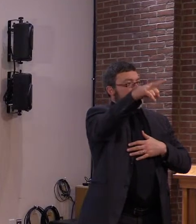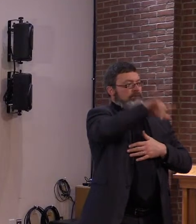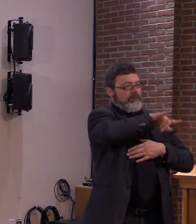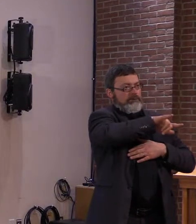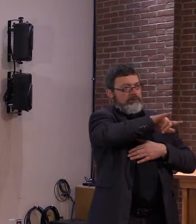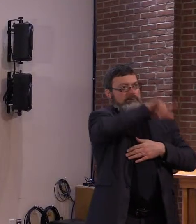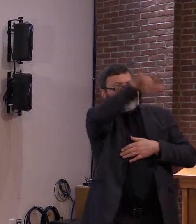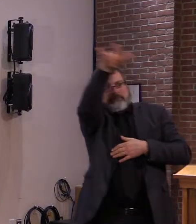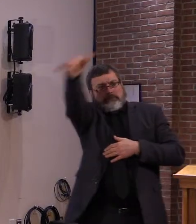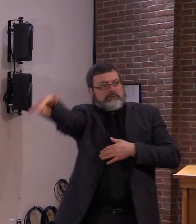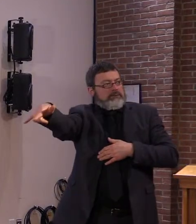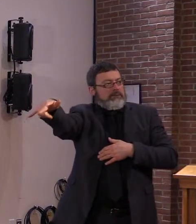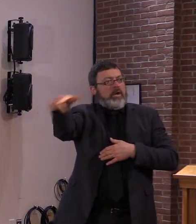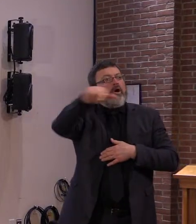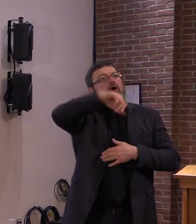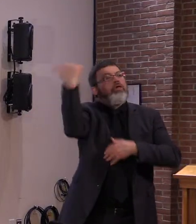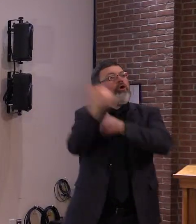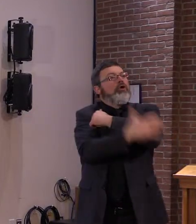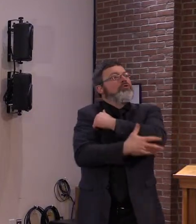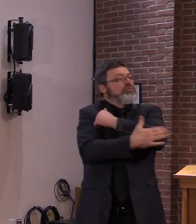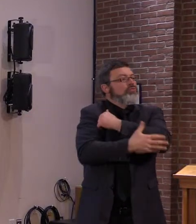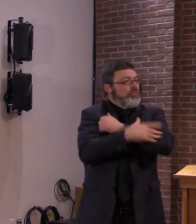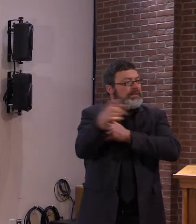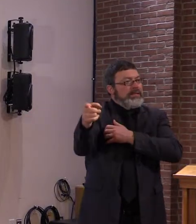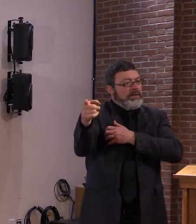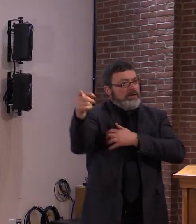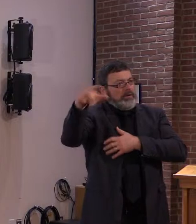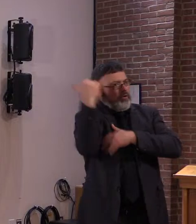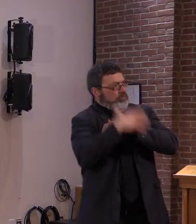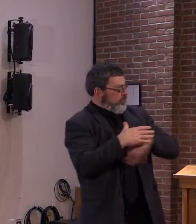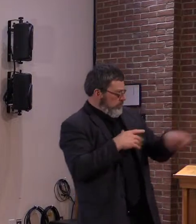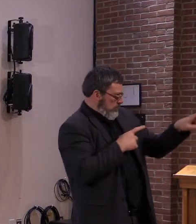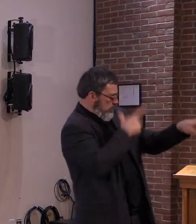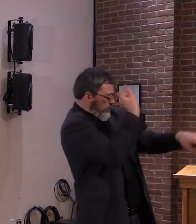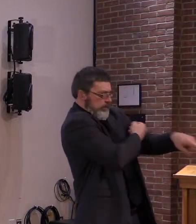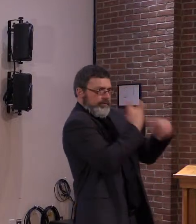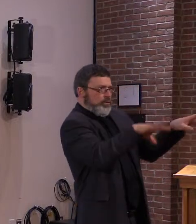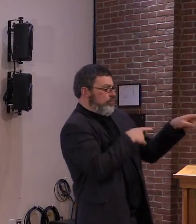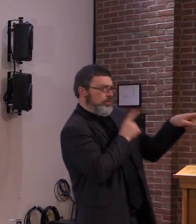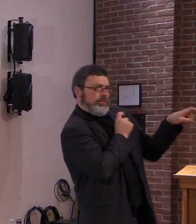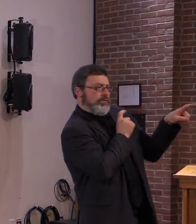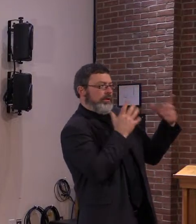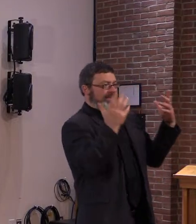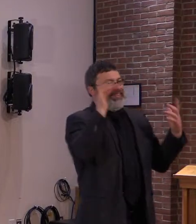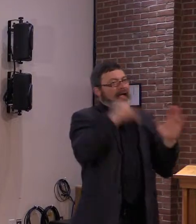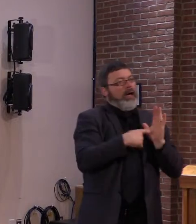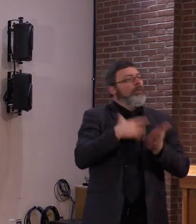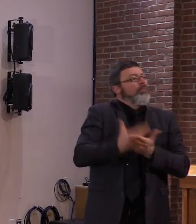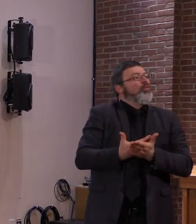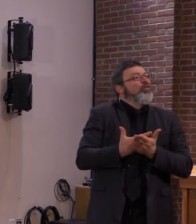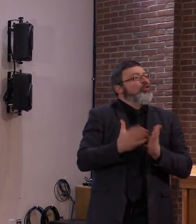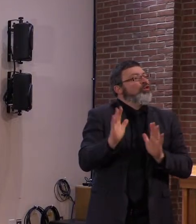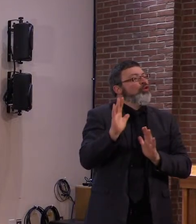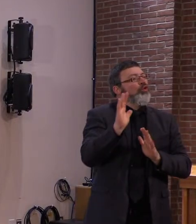based on equity, and we're doing it across the board, so it's not as though we're pointing at one particular